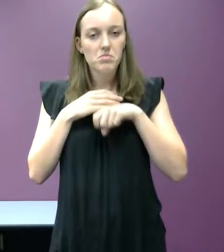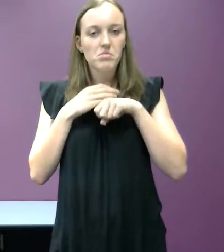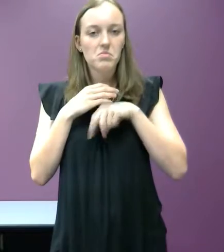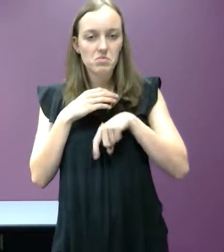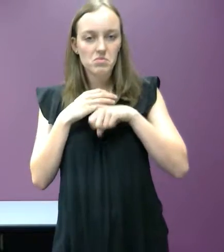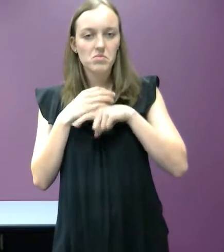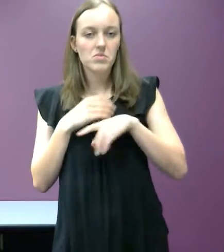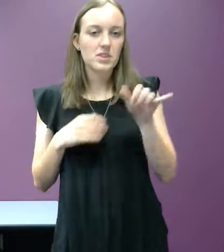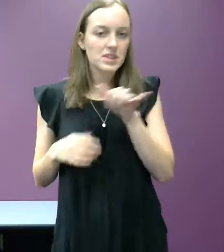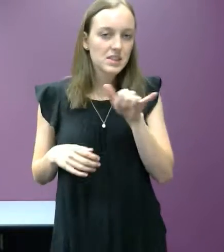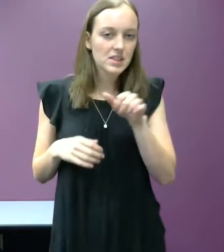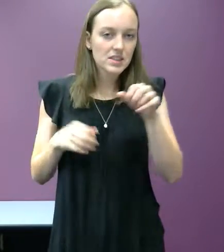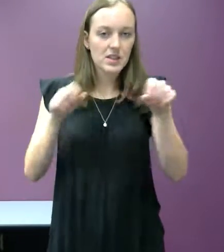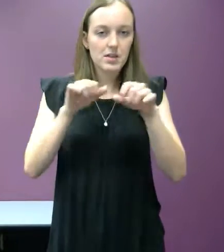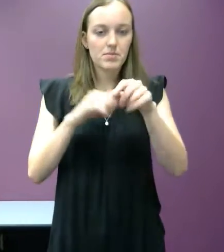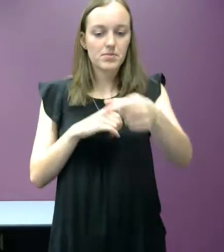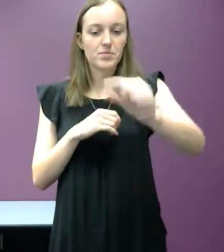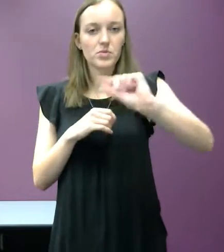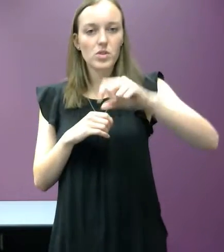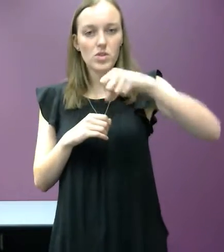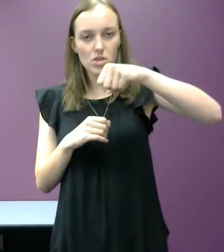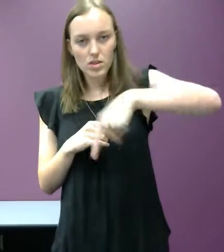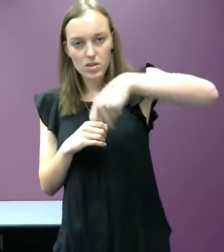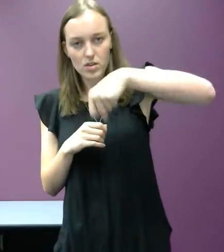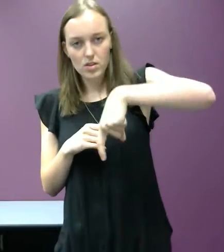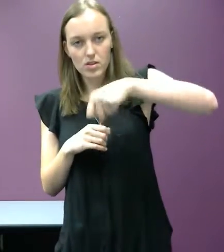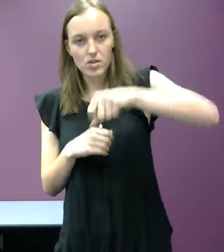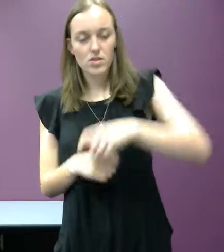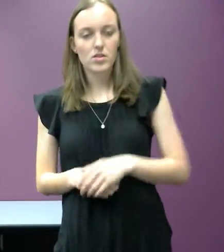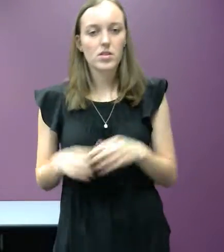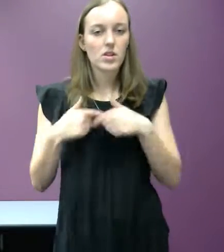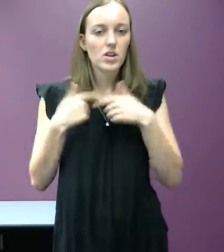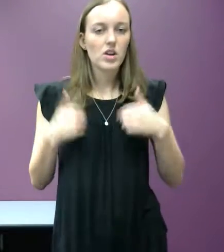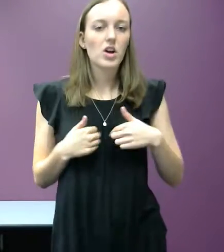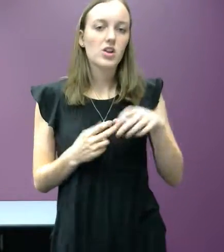faucet. So the heart is very special in that it has